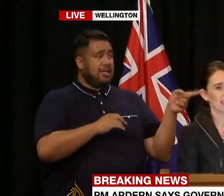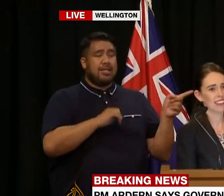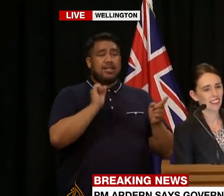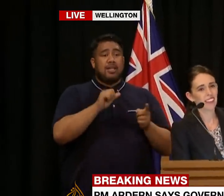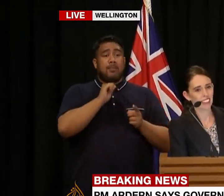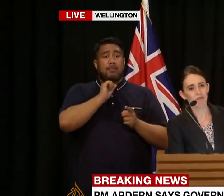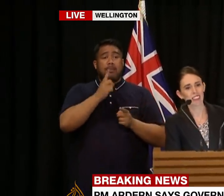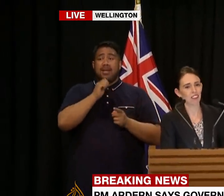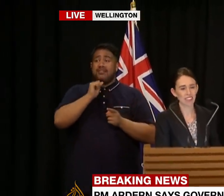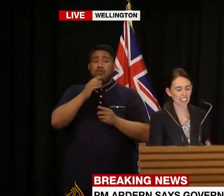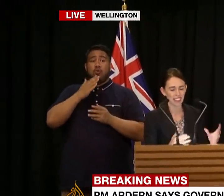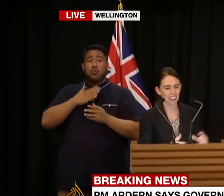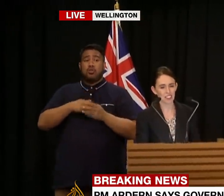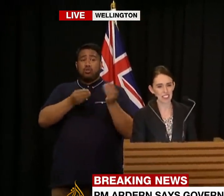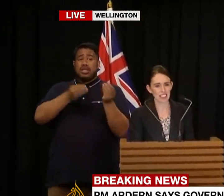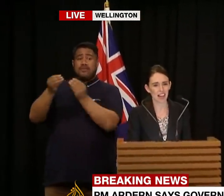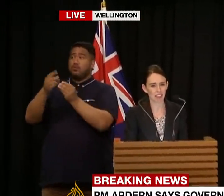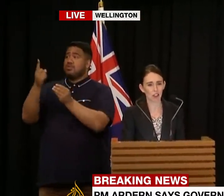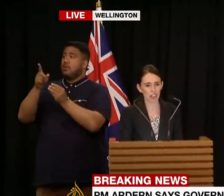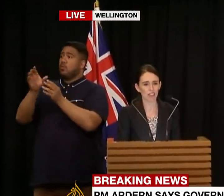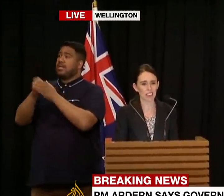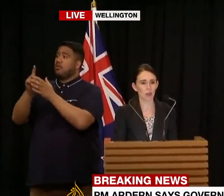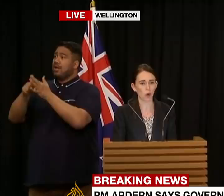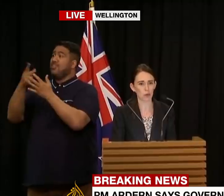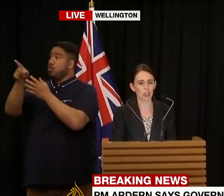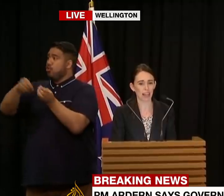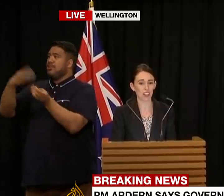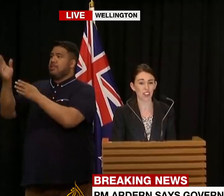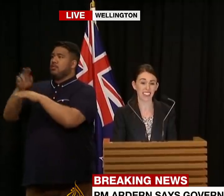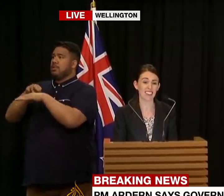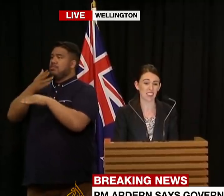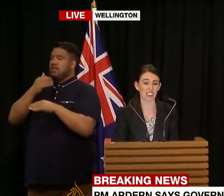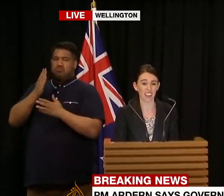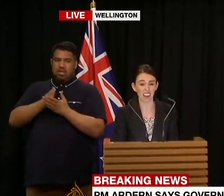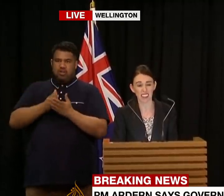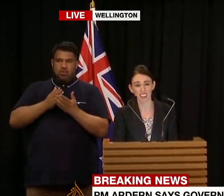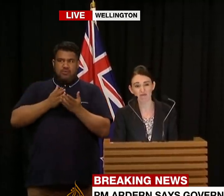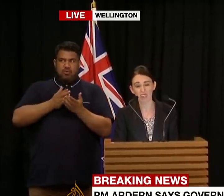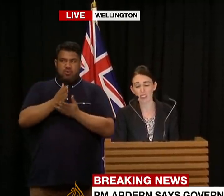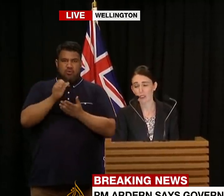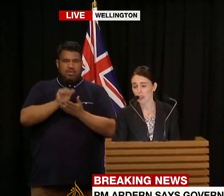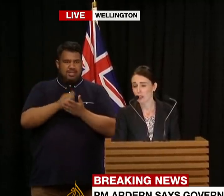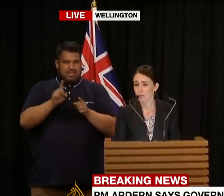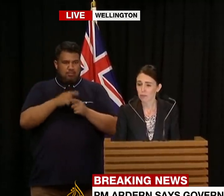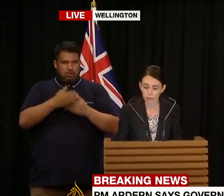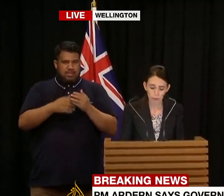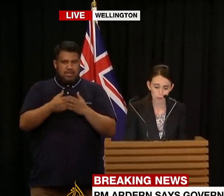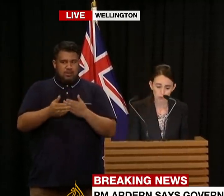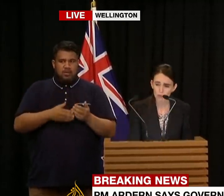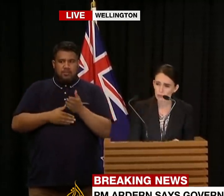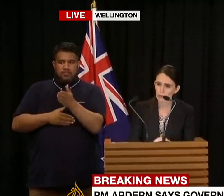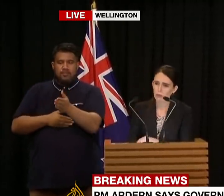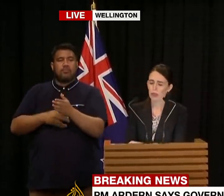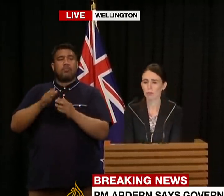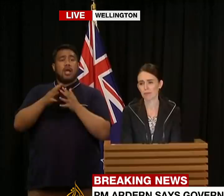New Zealand Police anyway. Yeah. So again, yeah, it's just us covering off every single option that may occur. I consider it unlikely. There's been a bit of chat from the